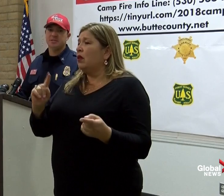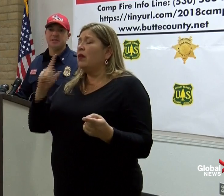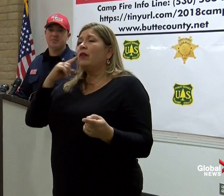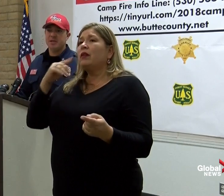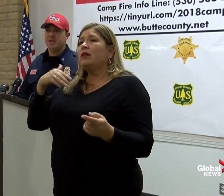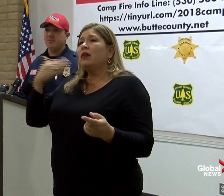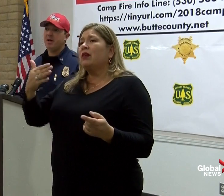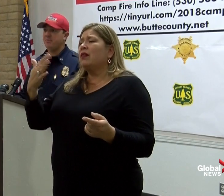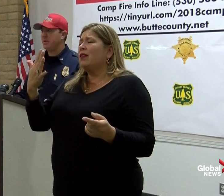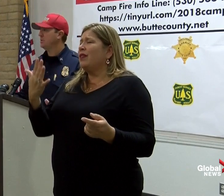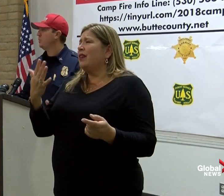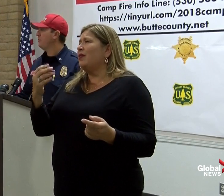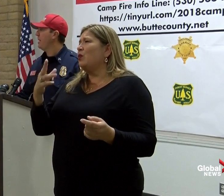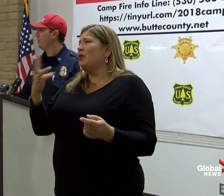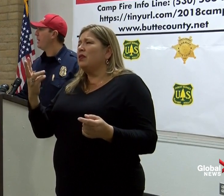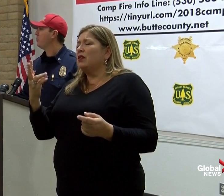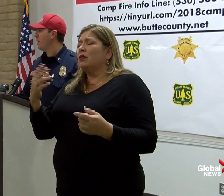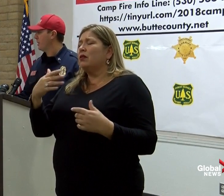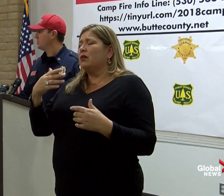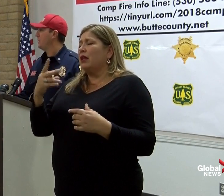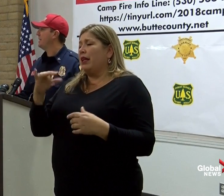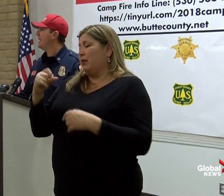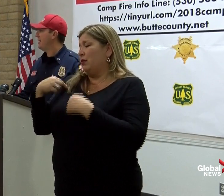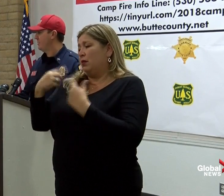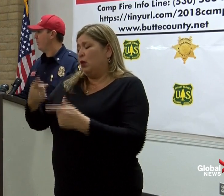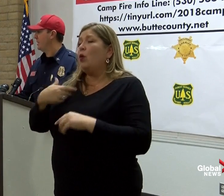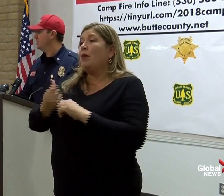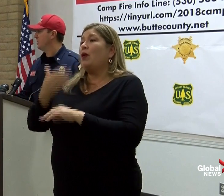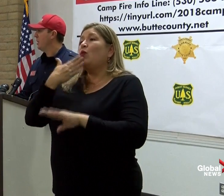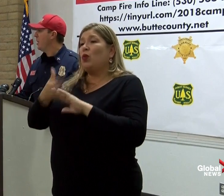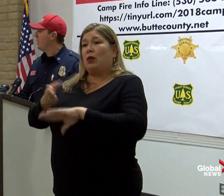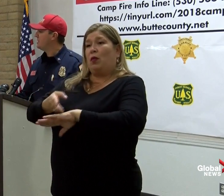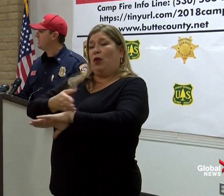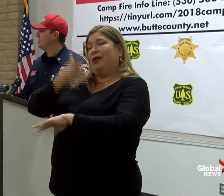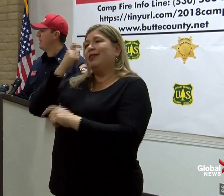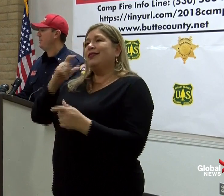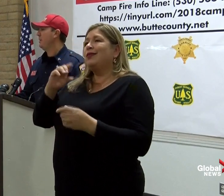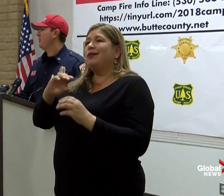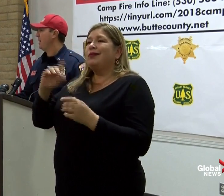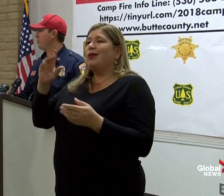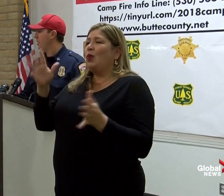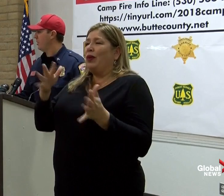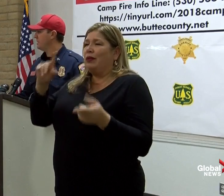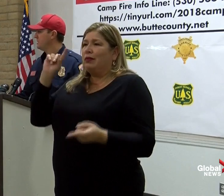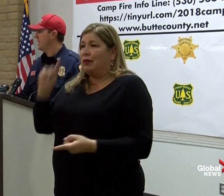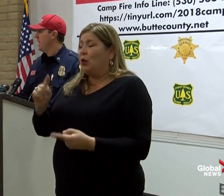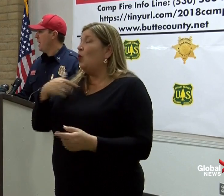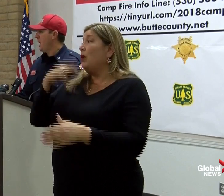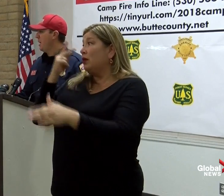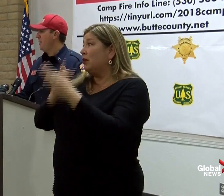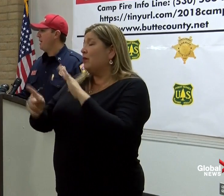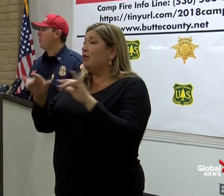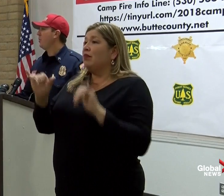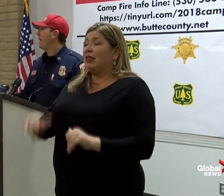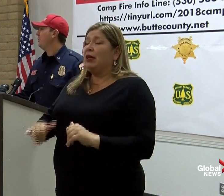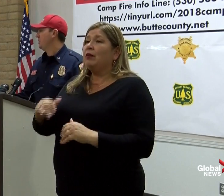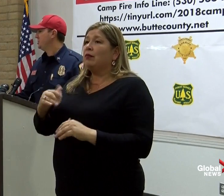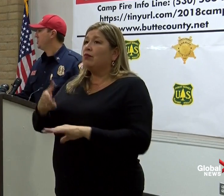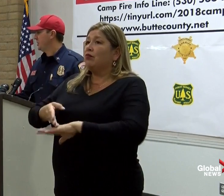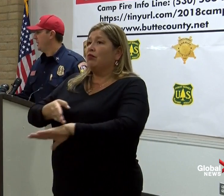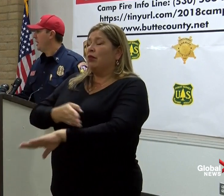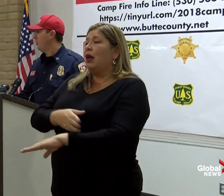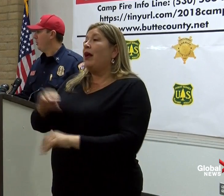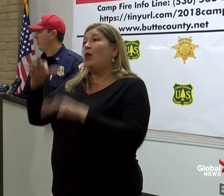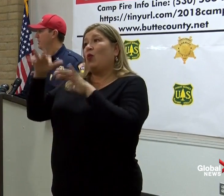5 days, we've made great progress when we didn't have the wind. So we anticipate being able to make progress, and the rain